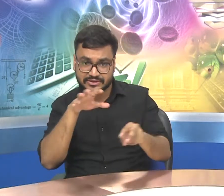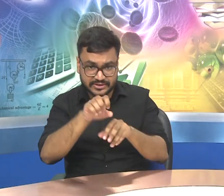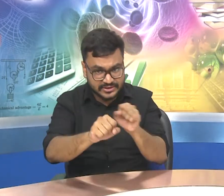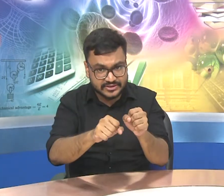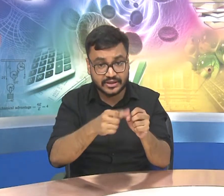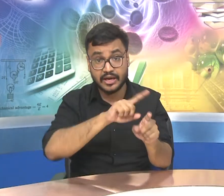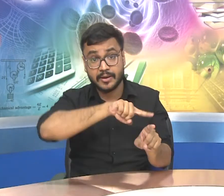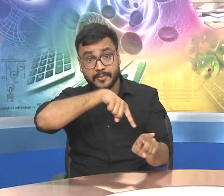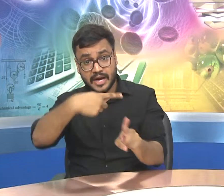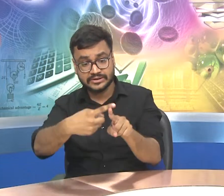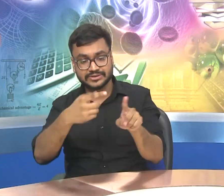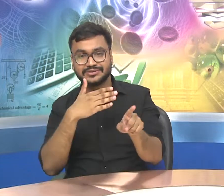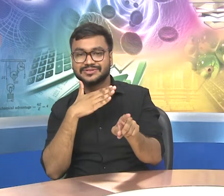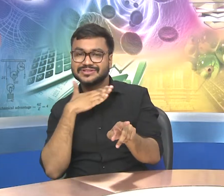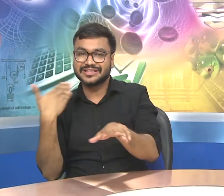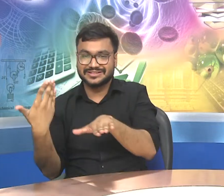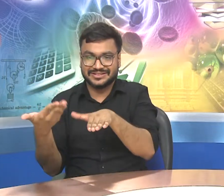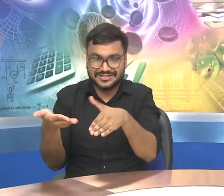pond ecosystem.